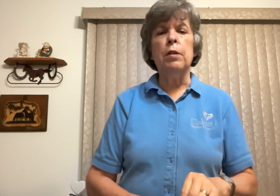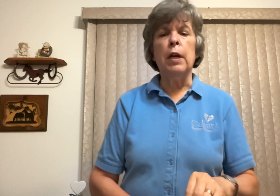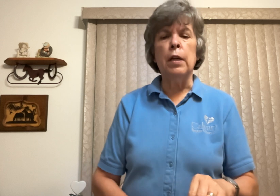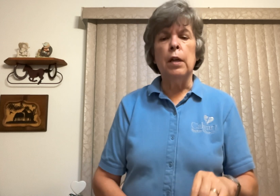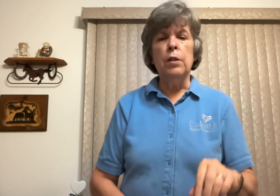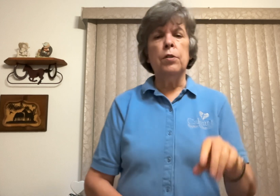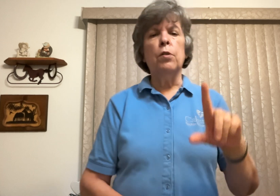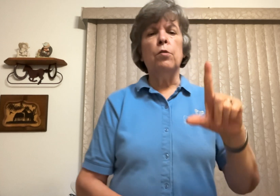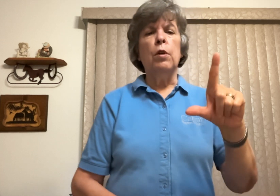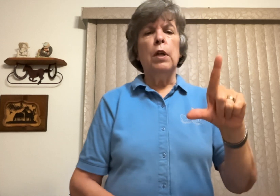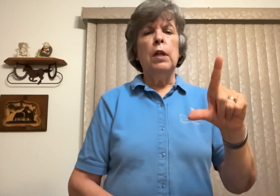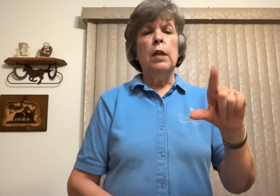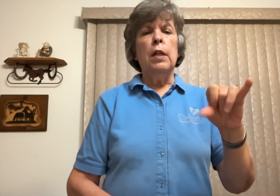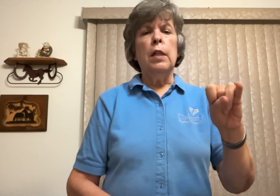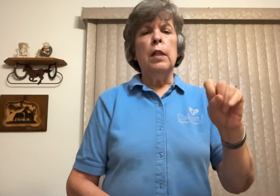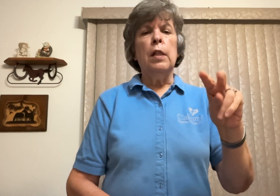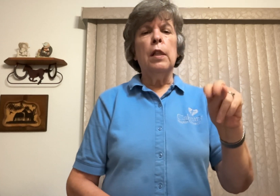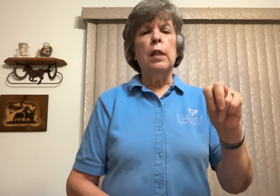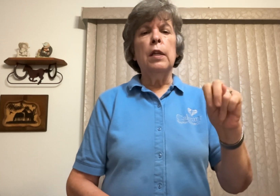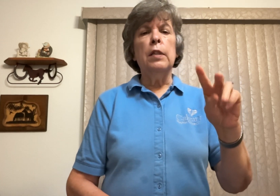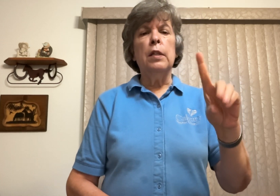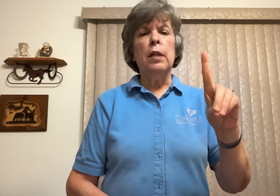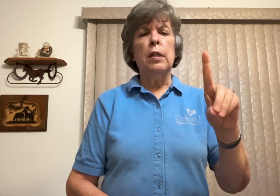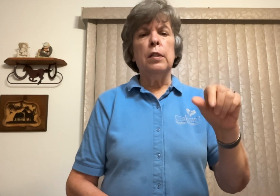okay. So Linda.